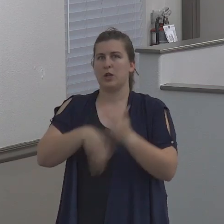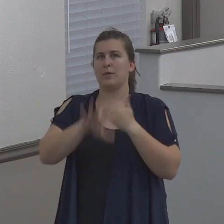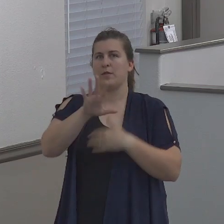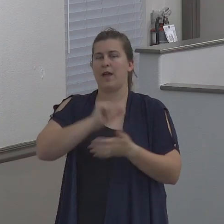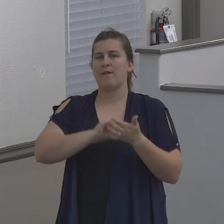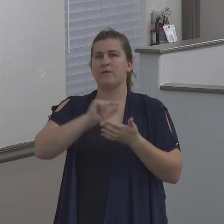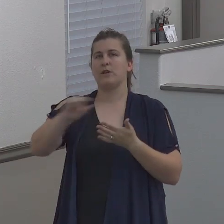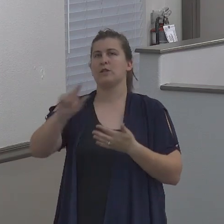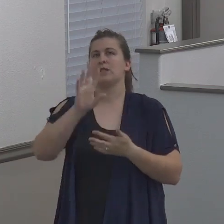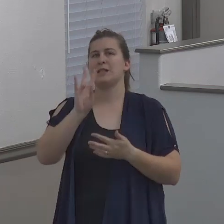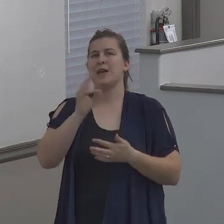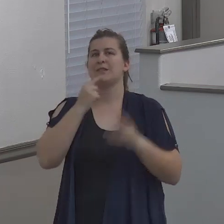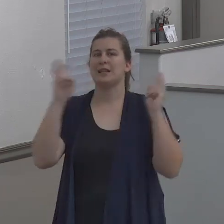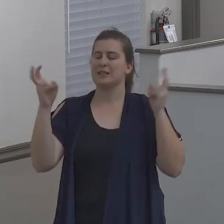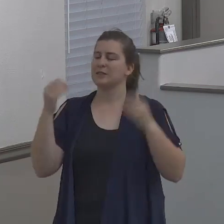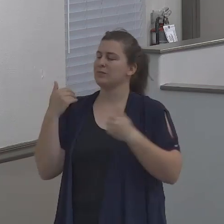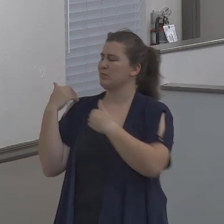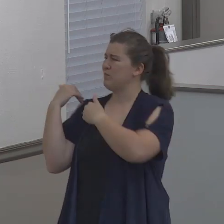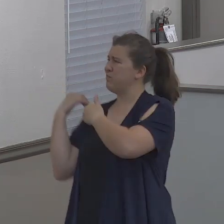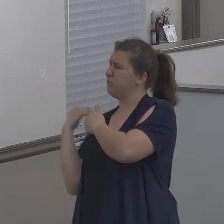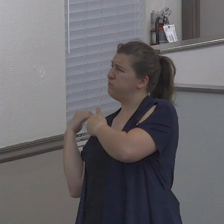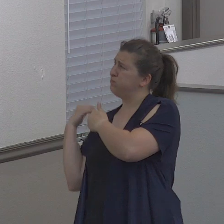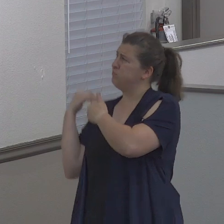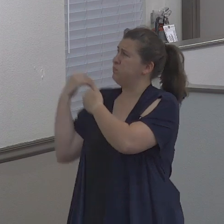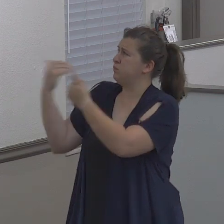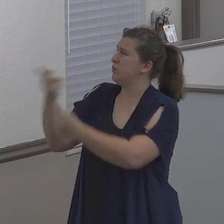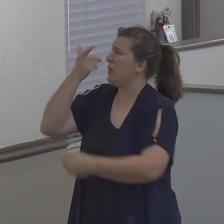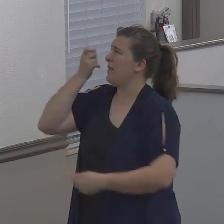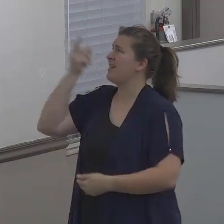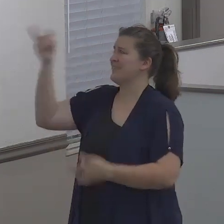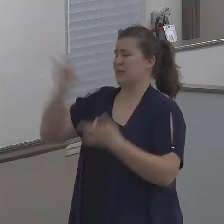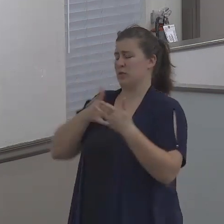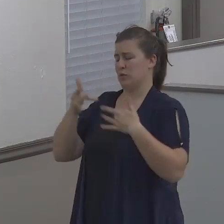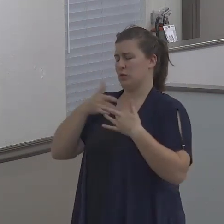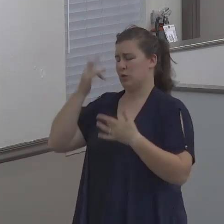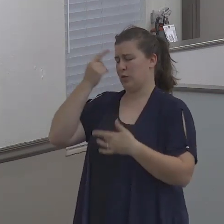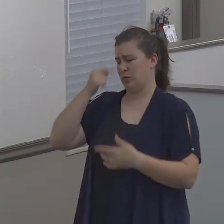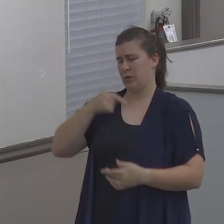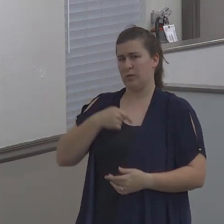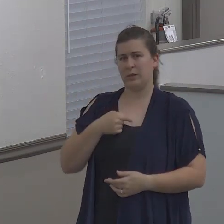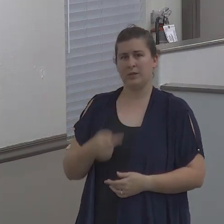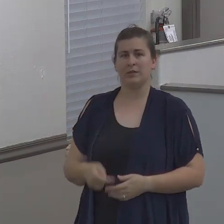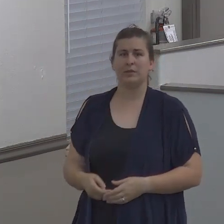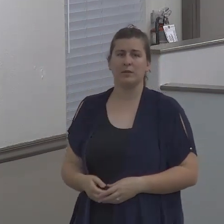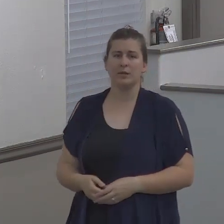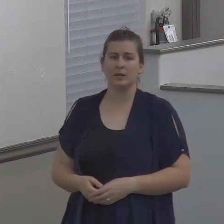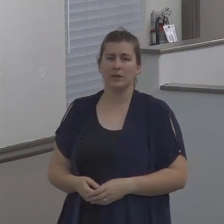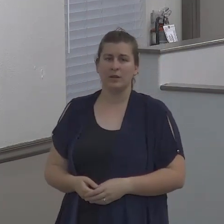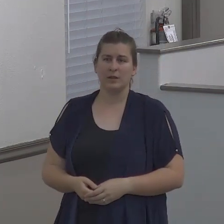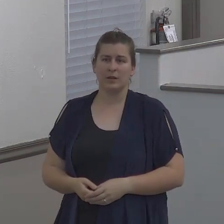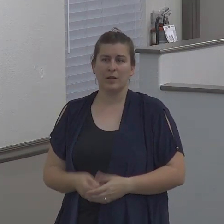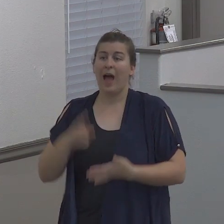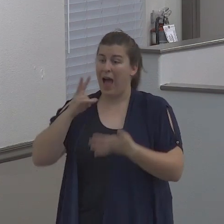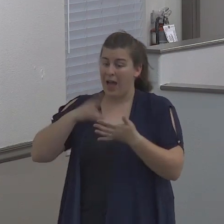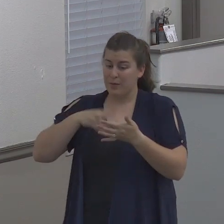1 Peter chapter 5, verse 7. Casting all your care upon Him, for He careth for you. I don't know how many times I've read that